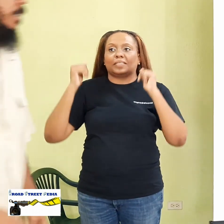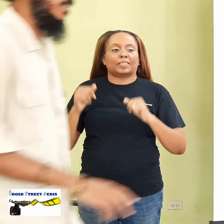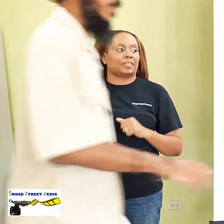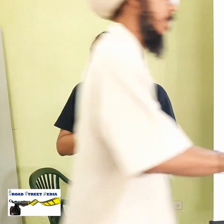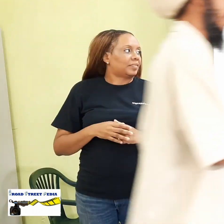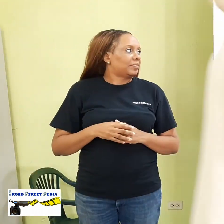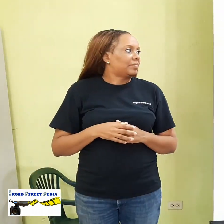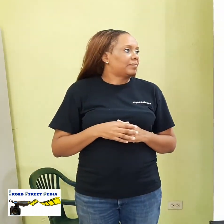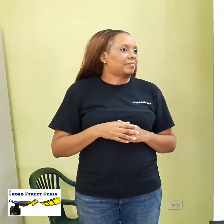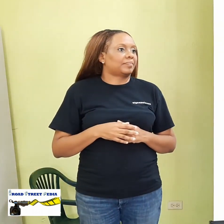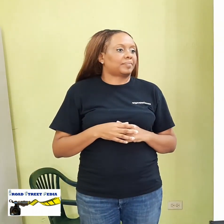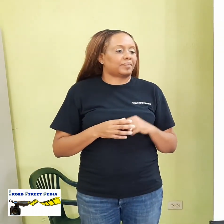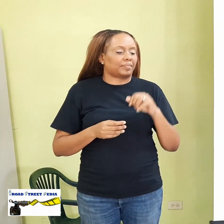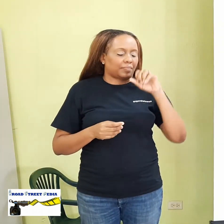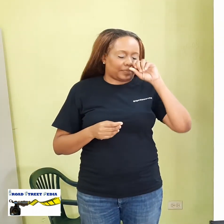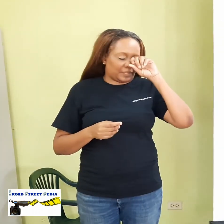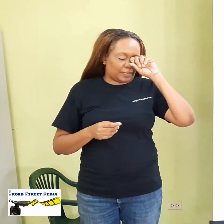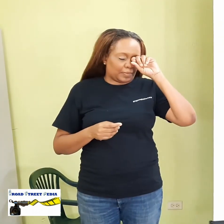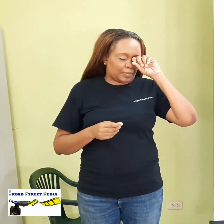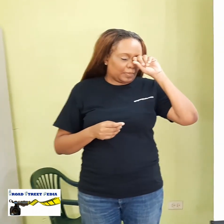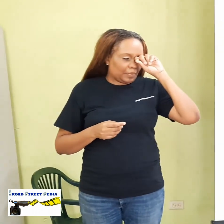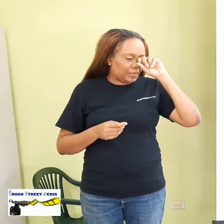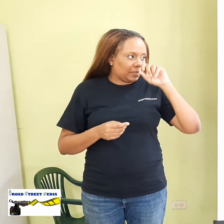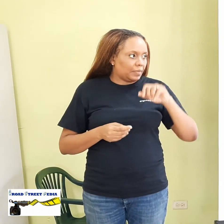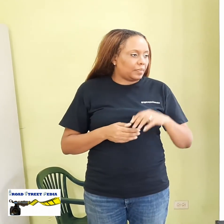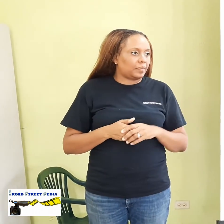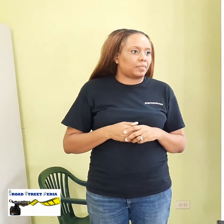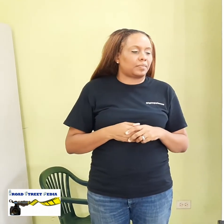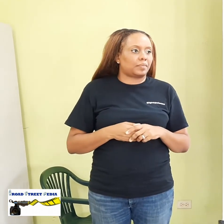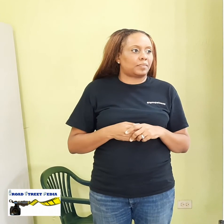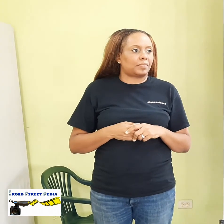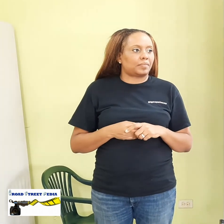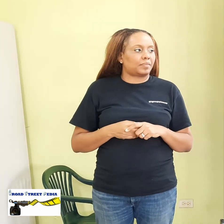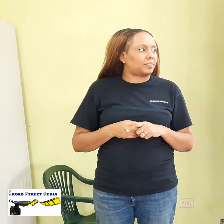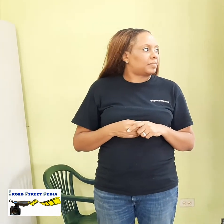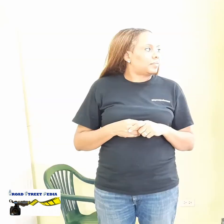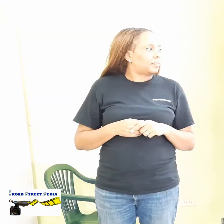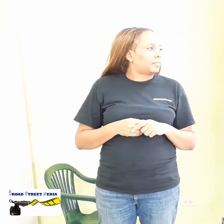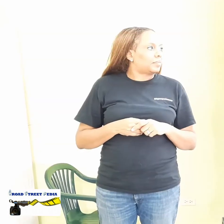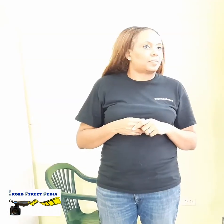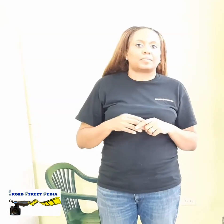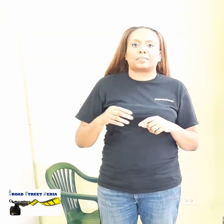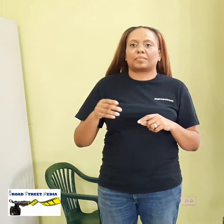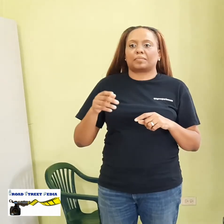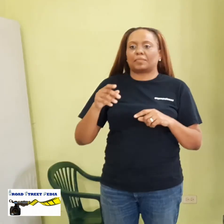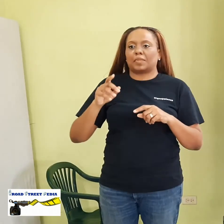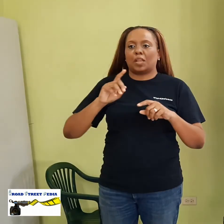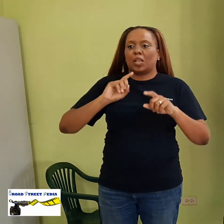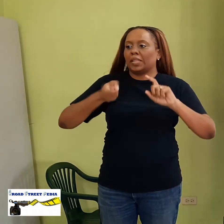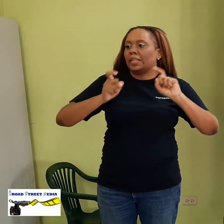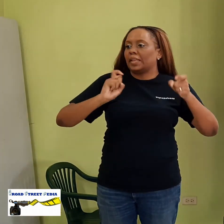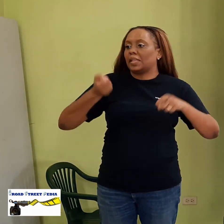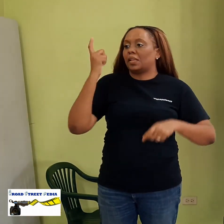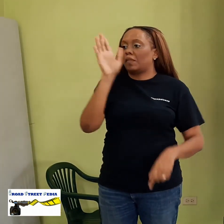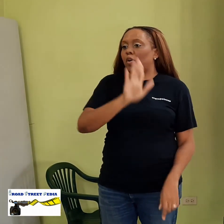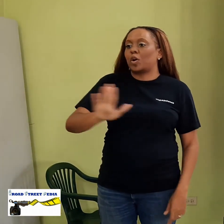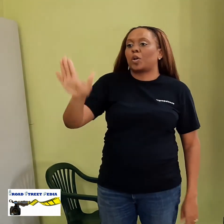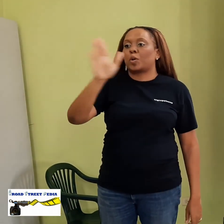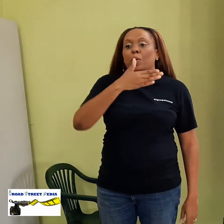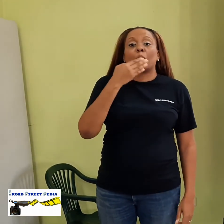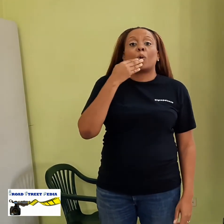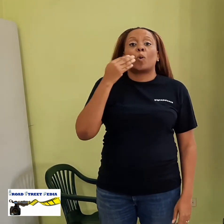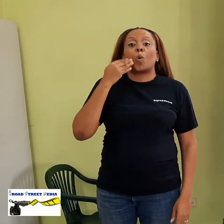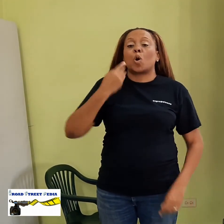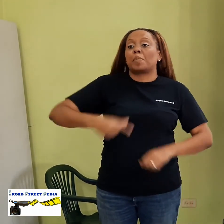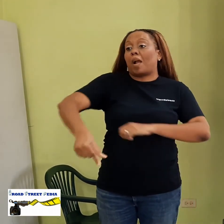1 second. So these gifts that are coming here today, these are our home gardens in a bag.